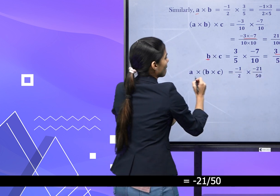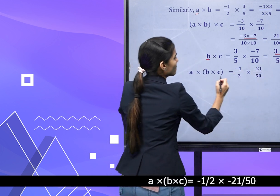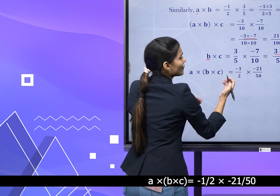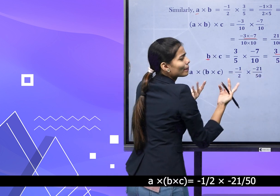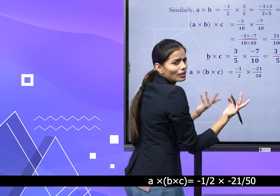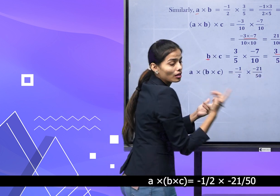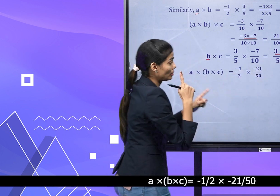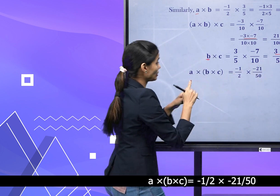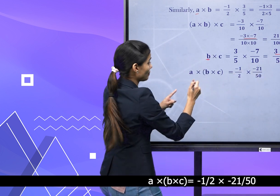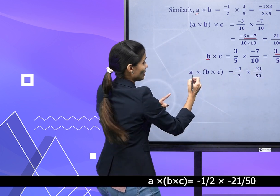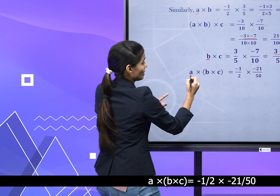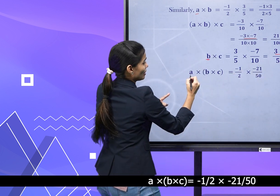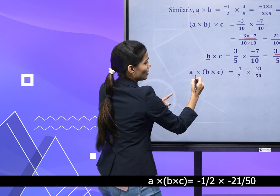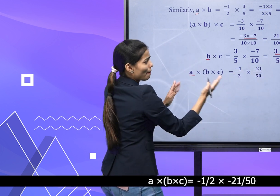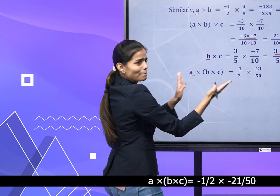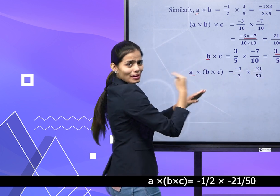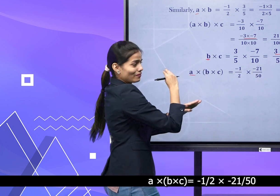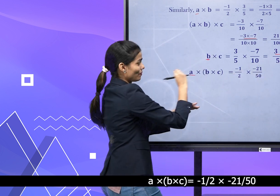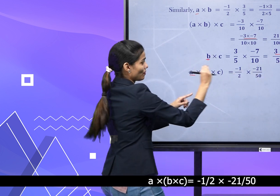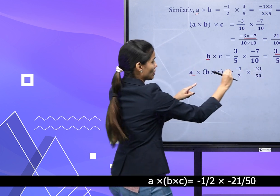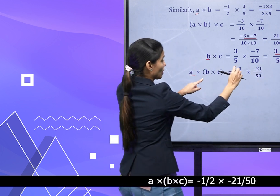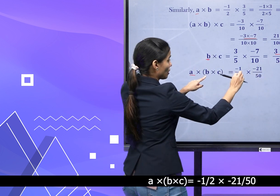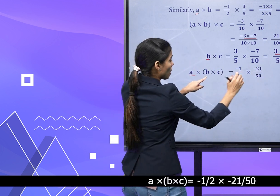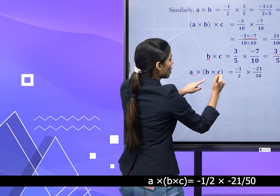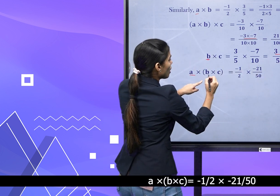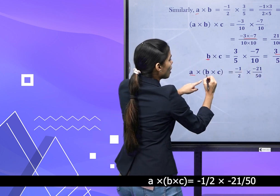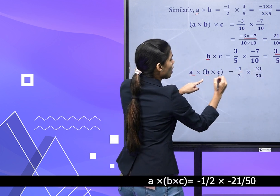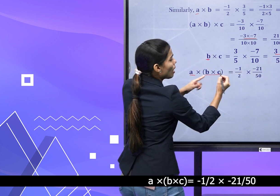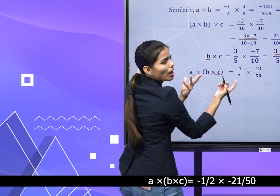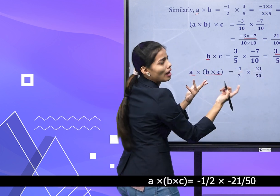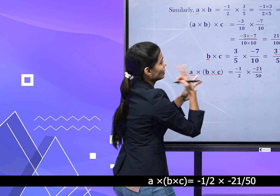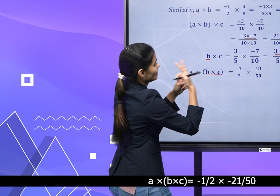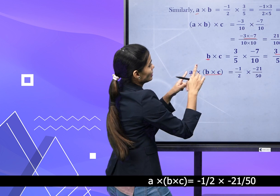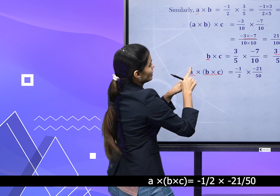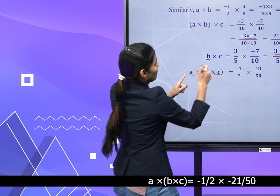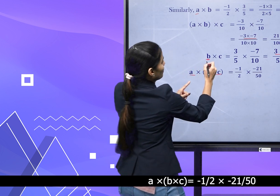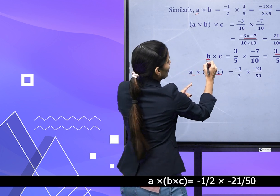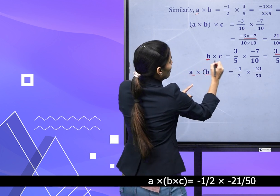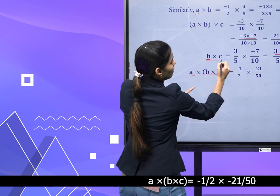A into B into C is equal to minus 1 by 2 into minus 21 by